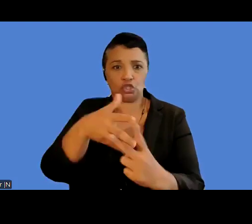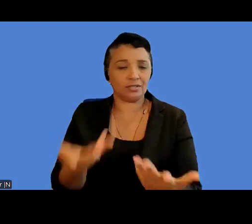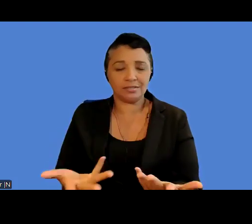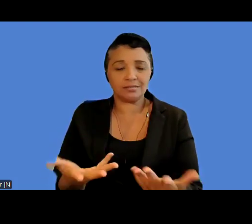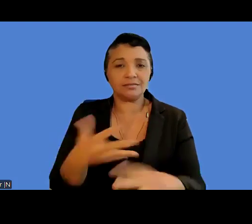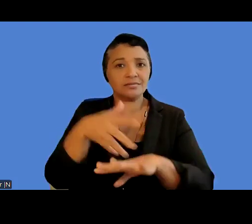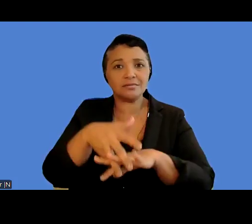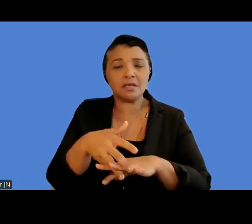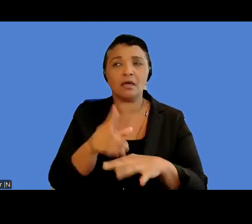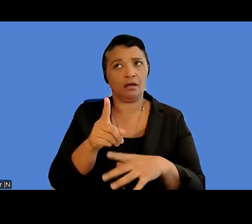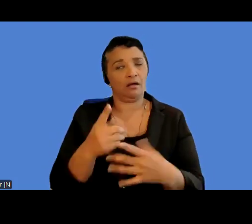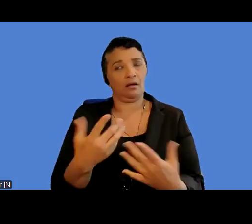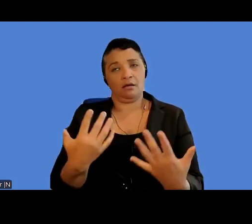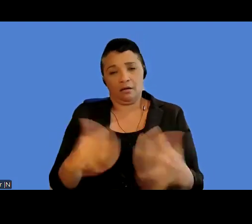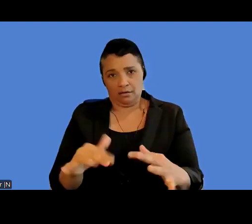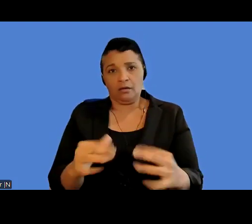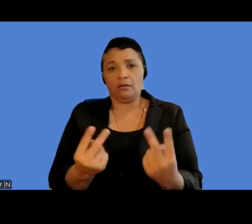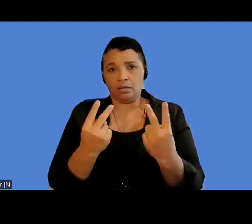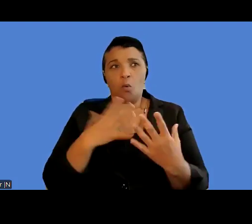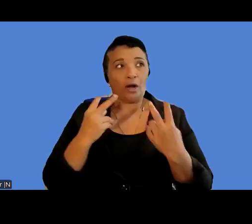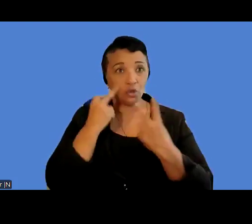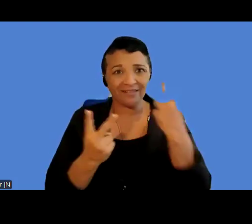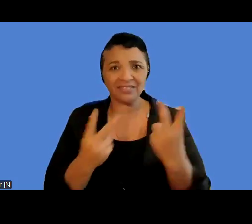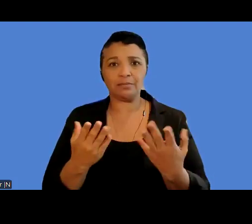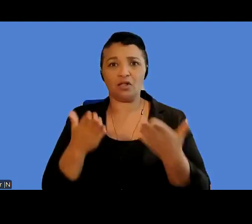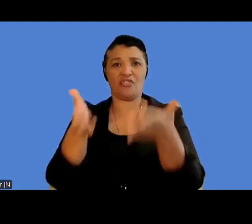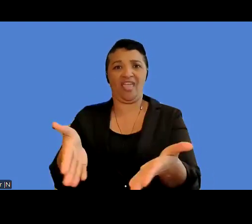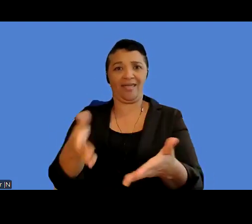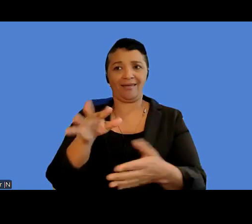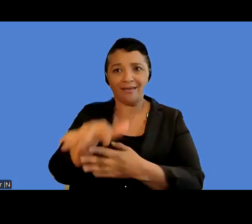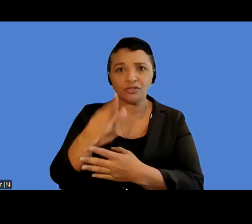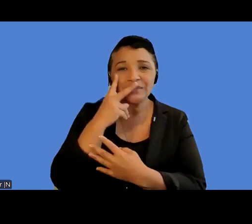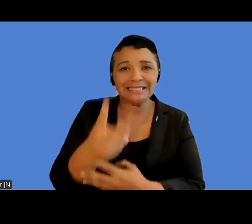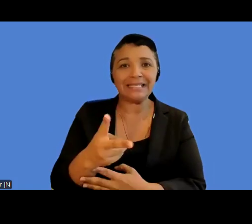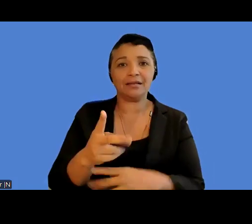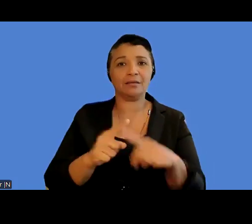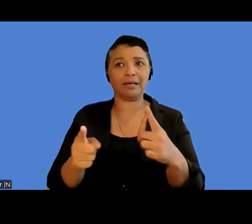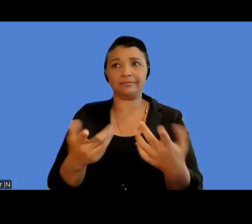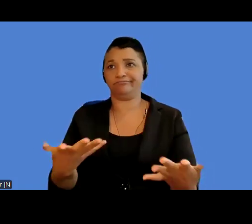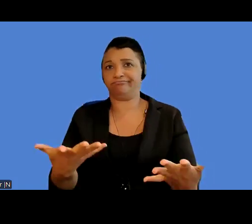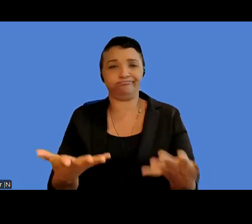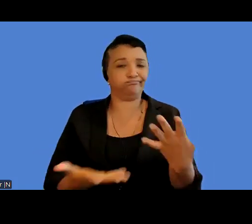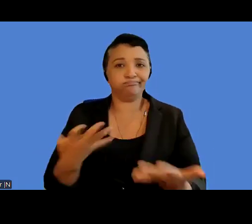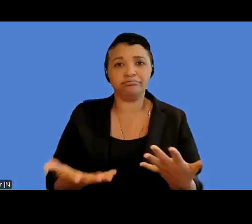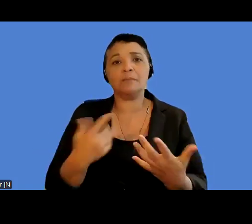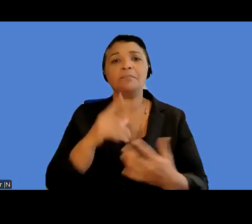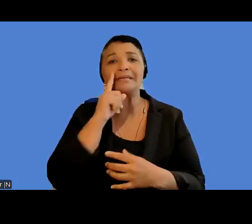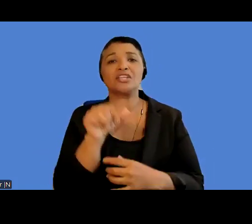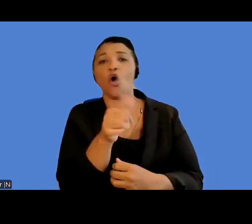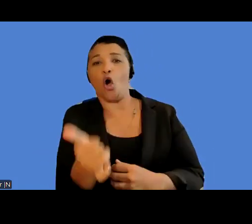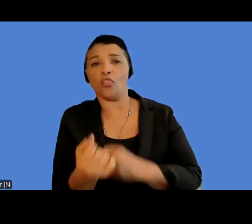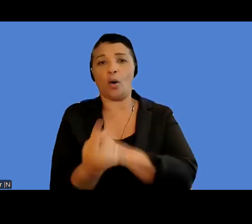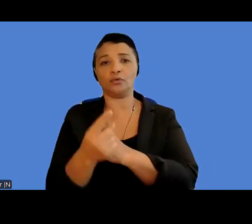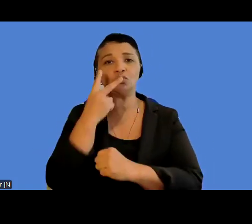I mean, what is important to be visible, but at the same time, it's very important maybe to explore other opportunities to get